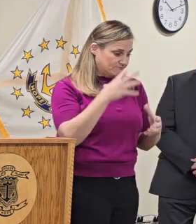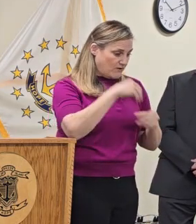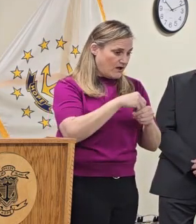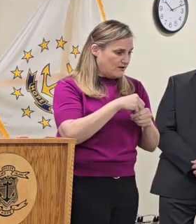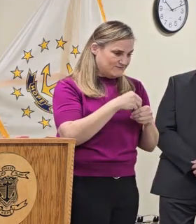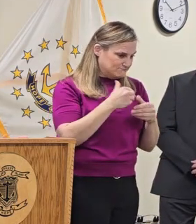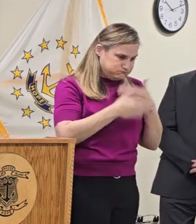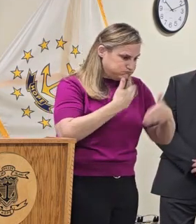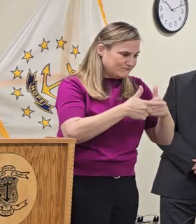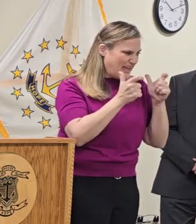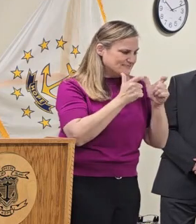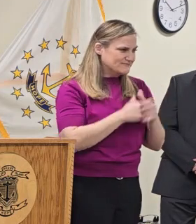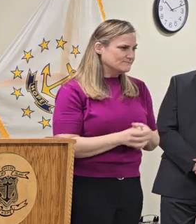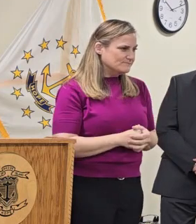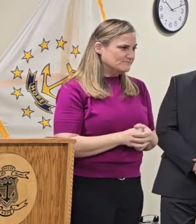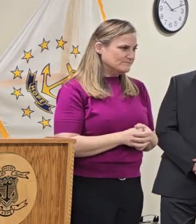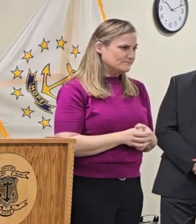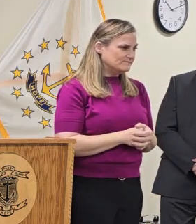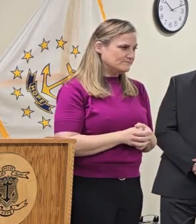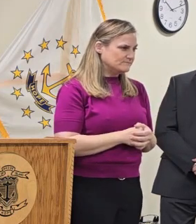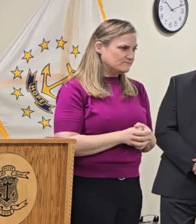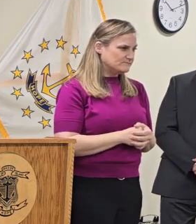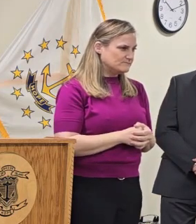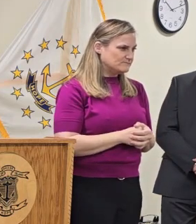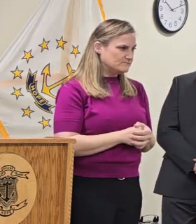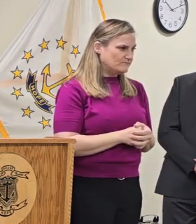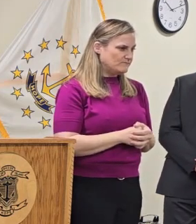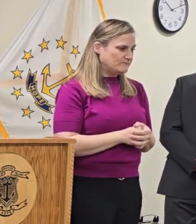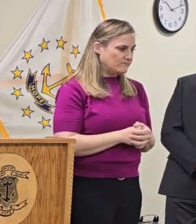it deliberately and carefully.